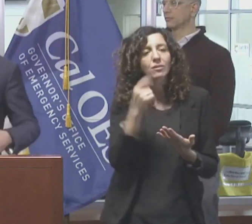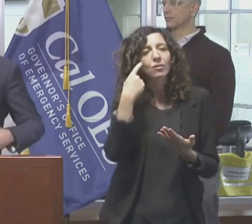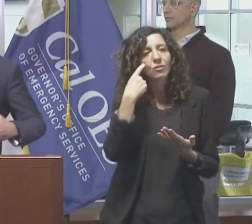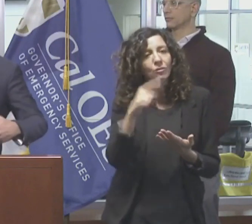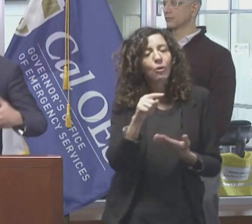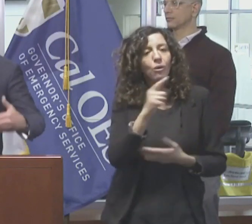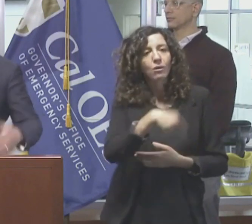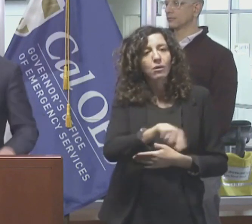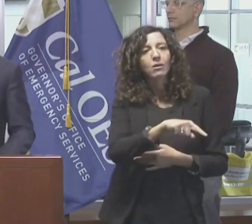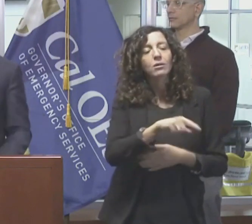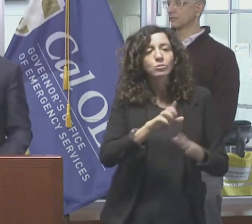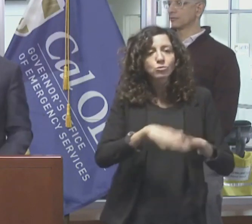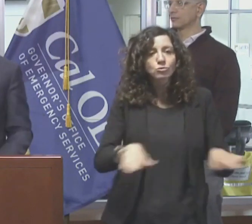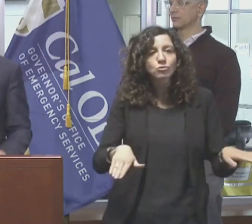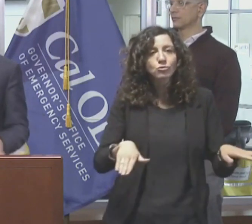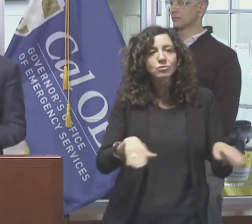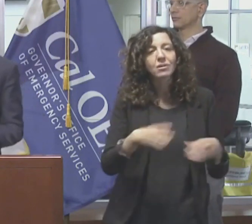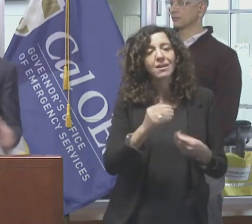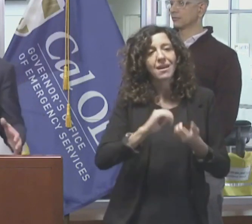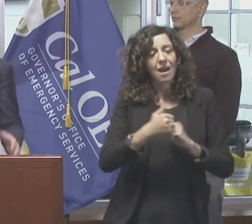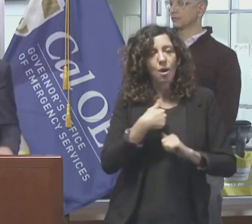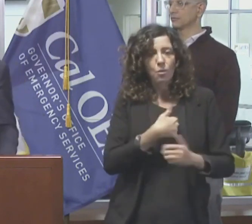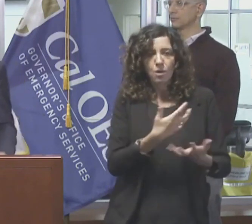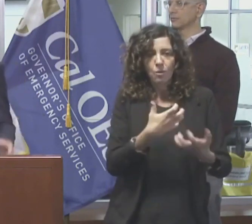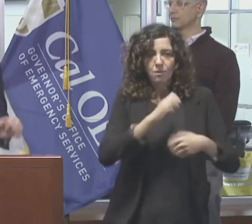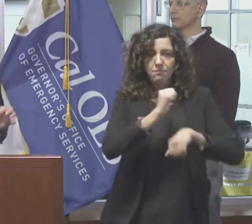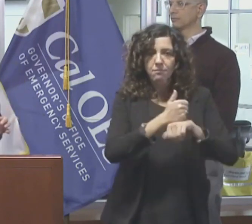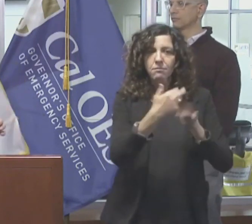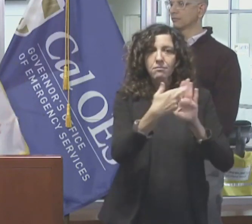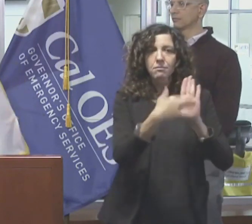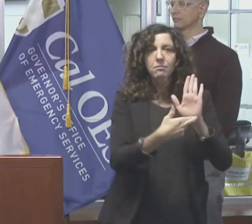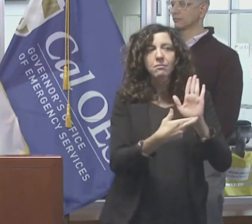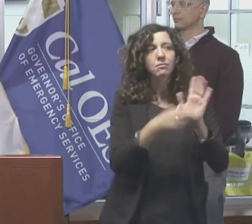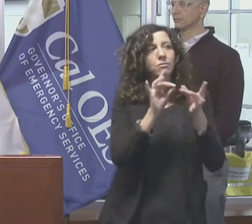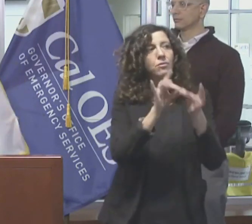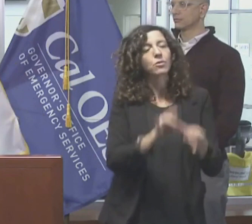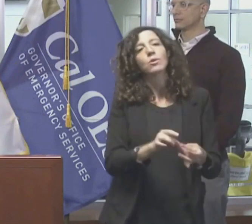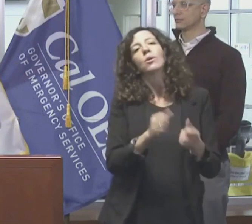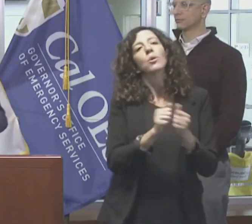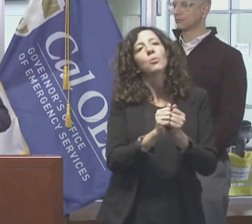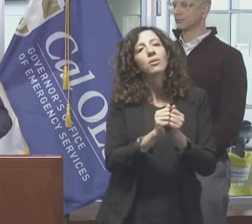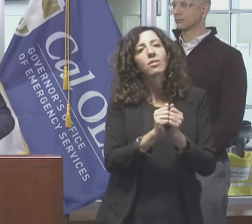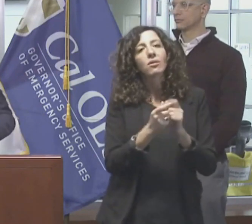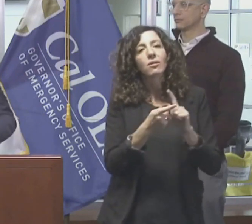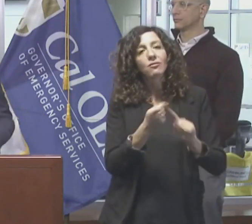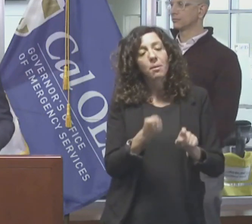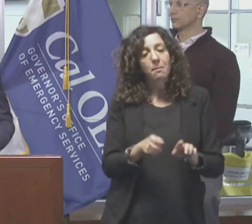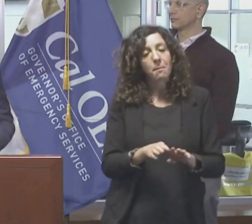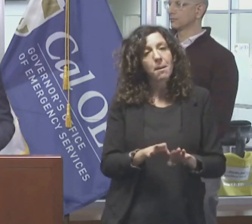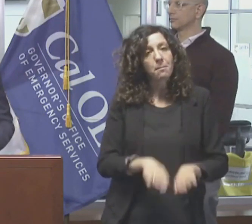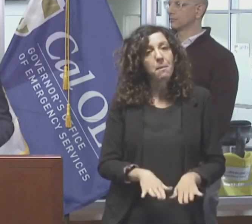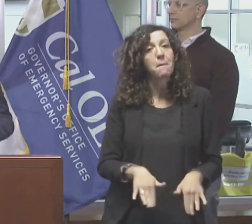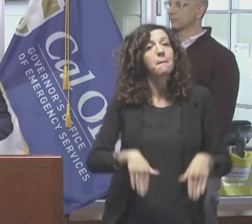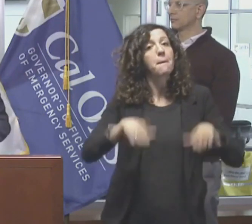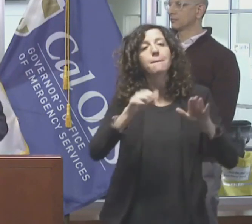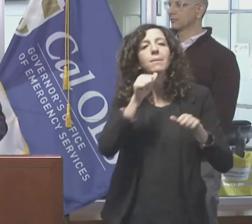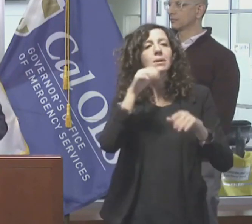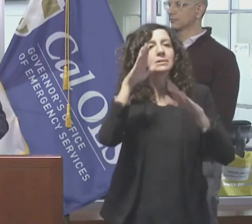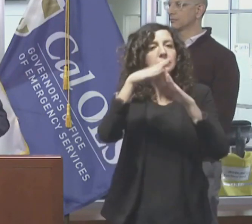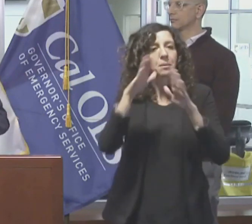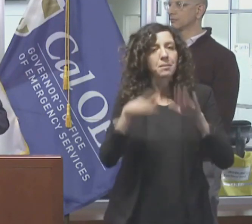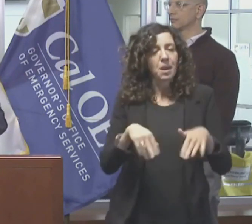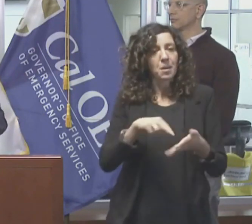process and the protocols we want to establish look like from a very bottom-up, not top-down perspective,